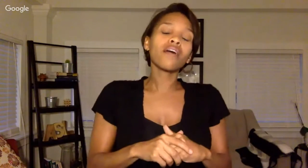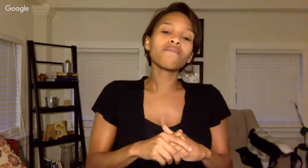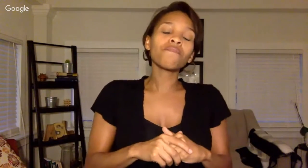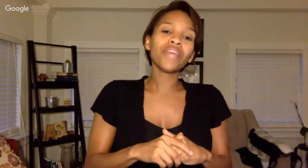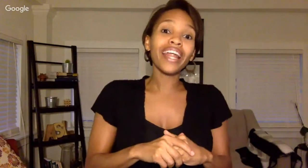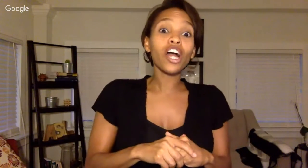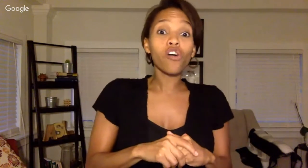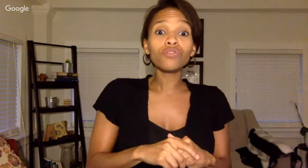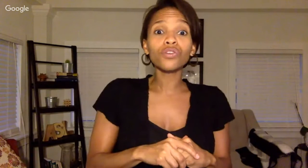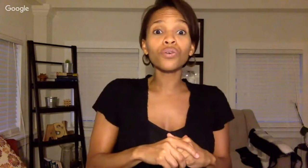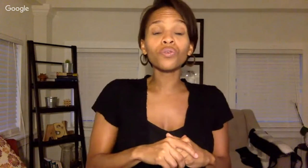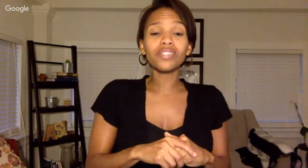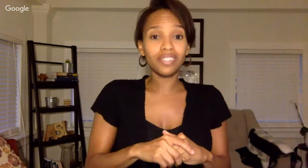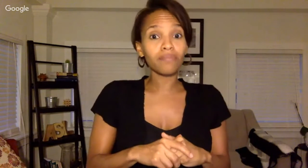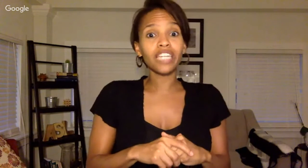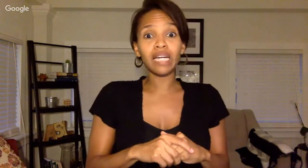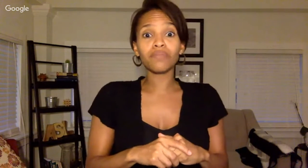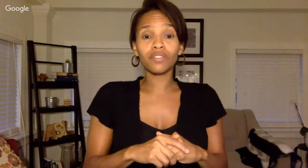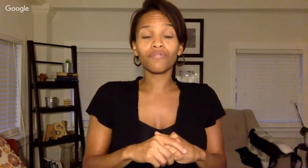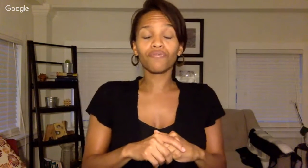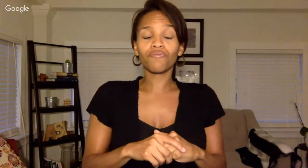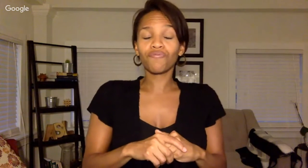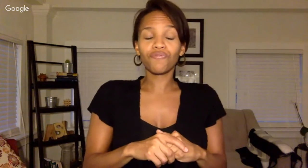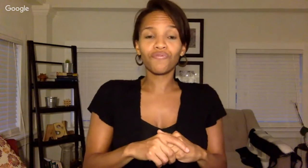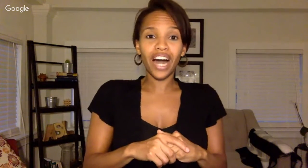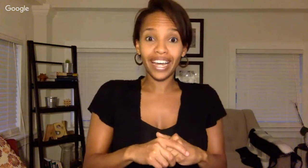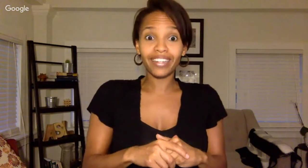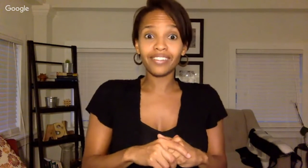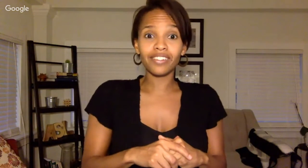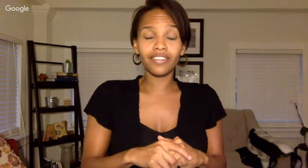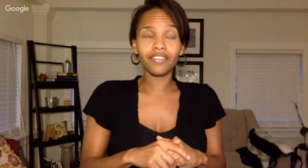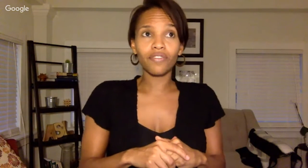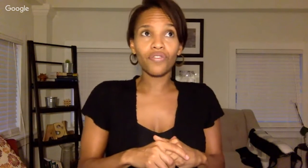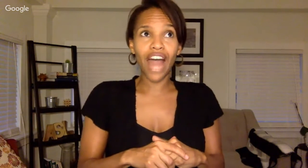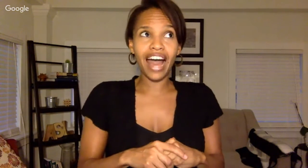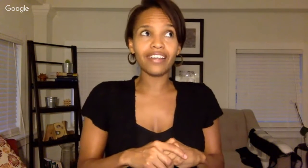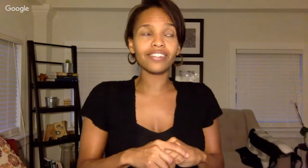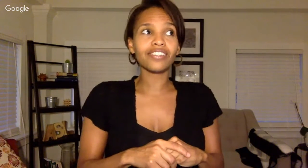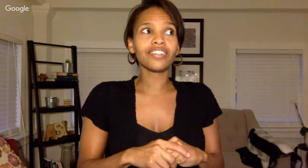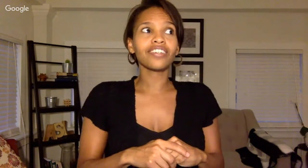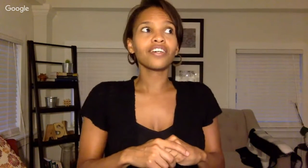And I also sometimes find that